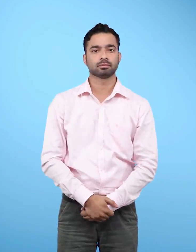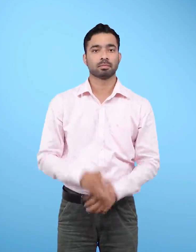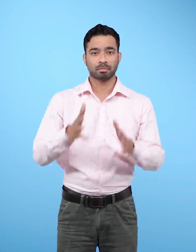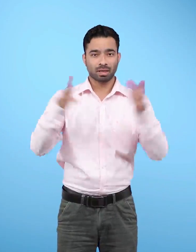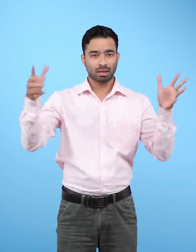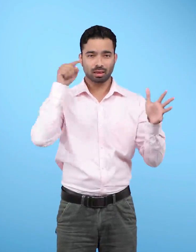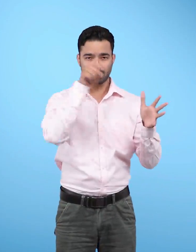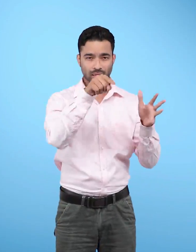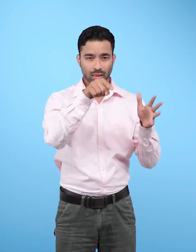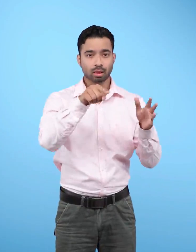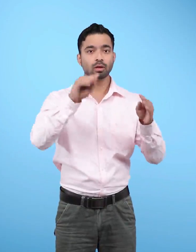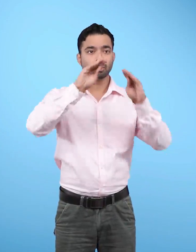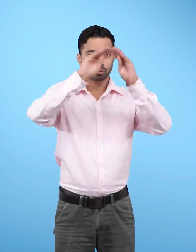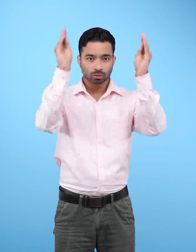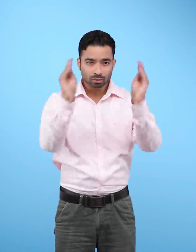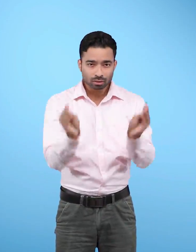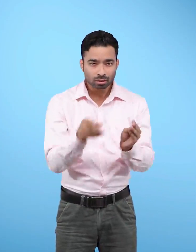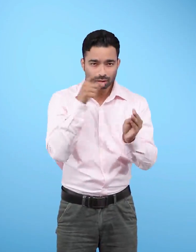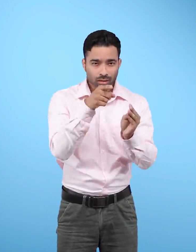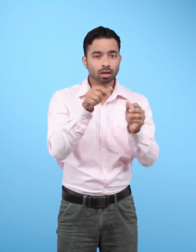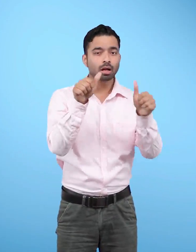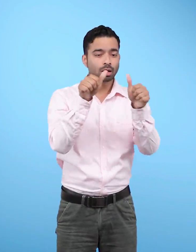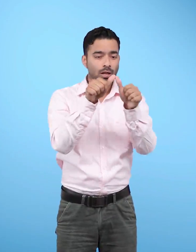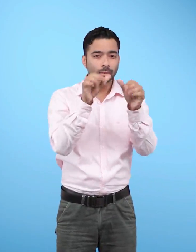What is the perimeter of this shape?